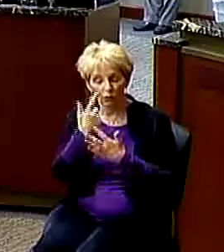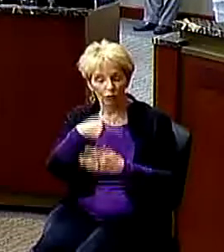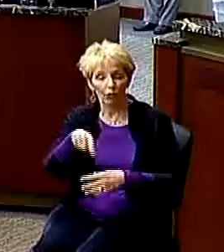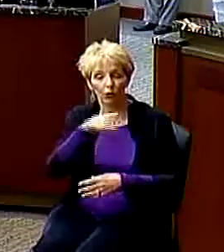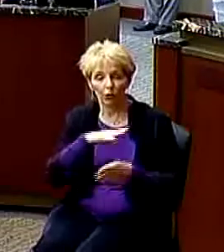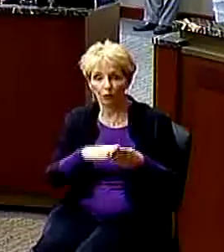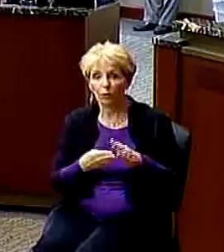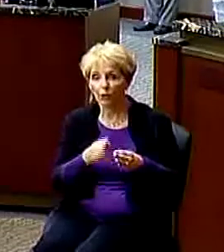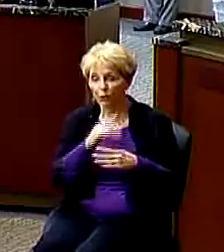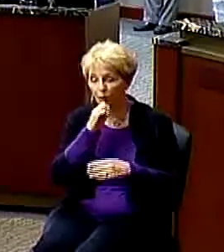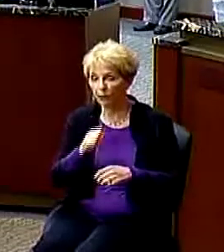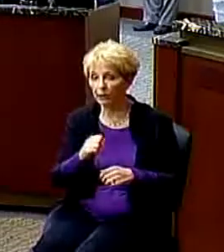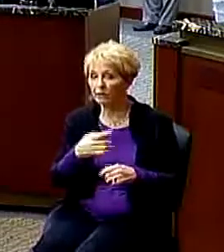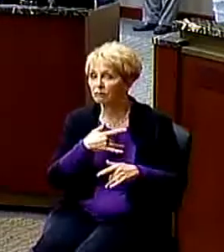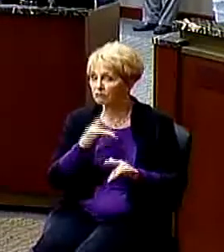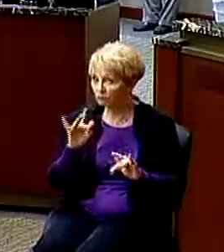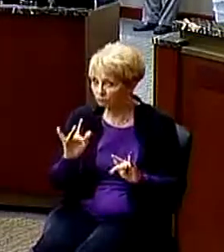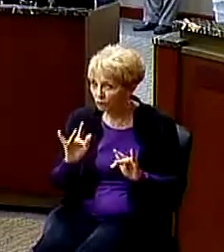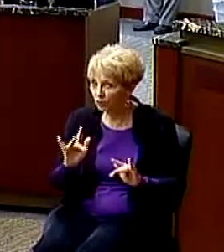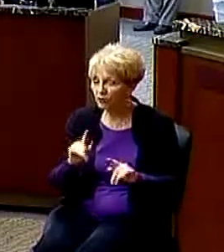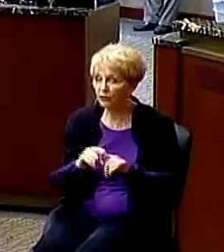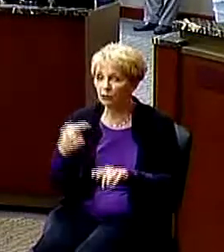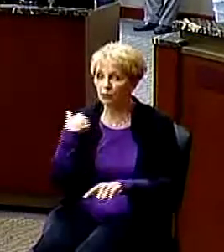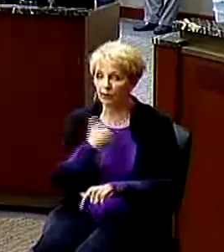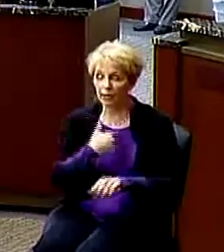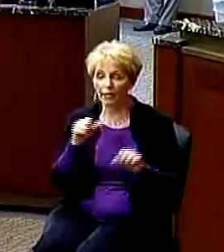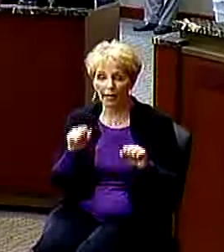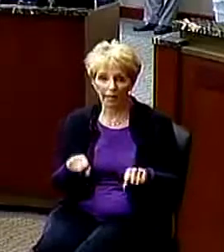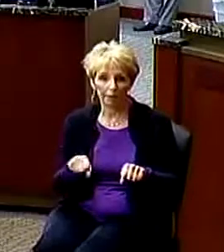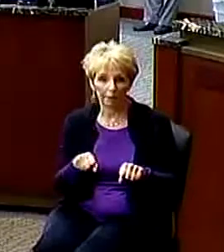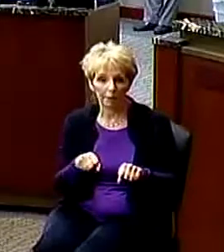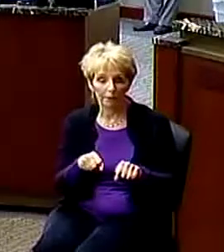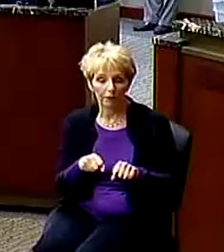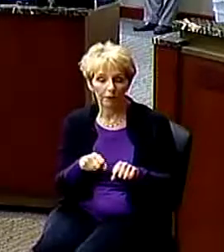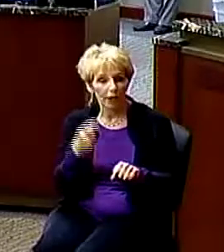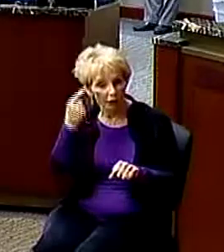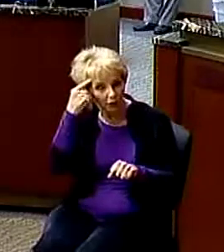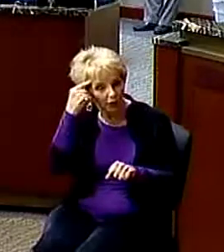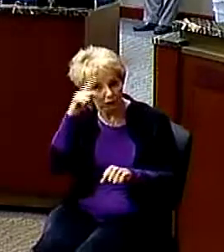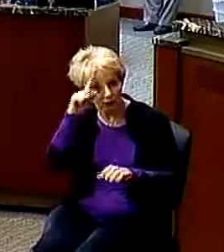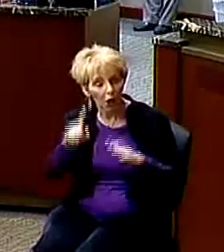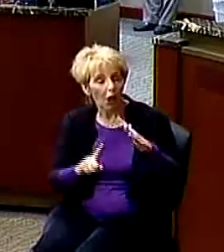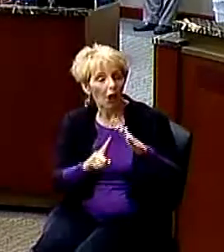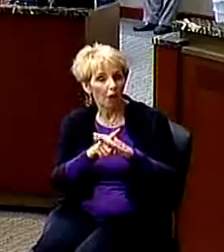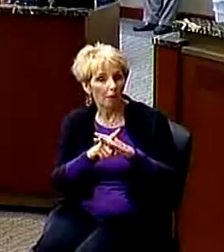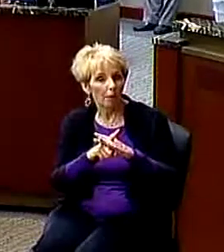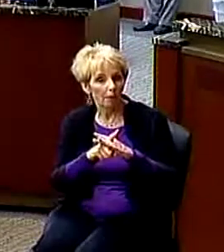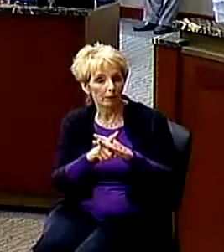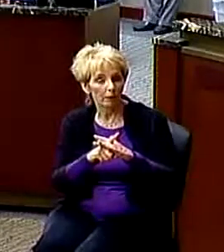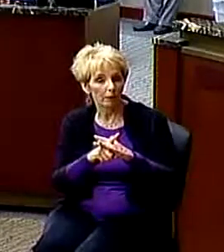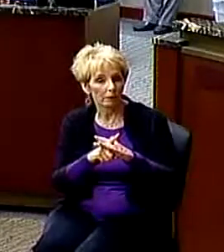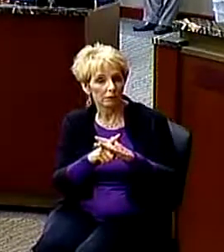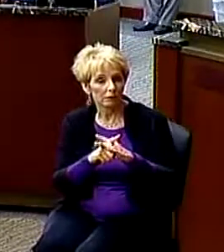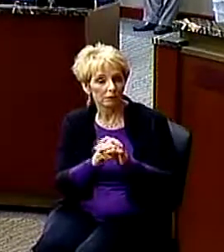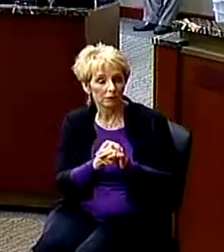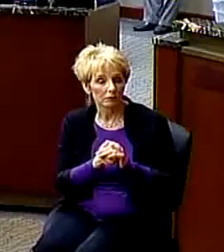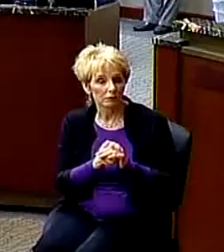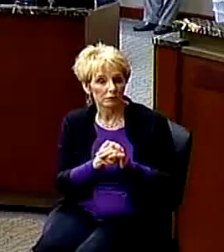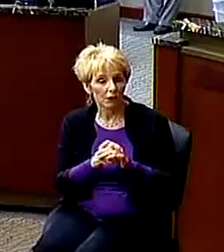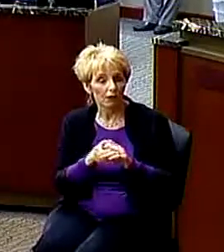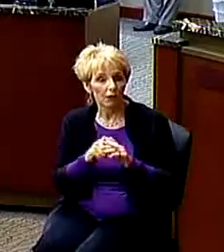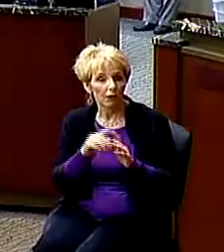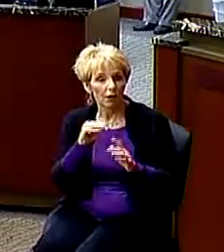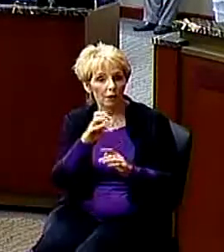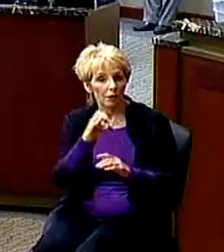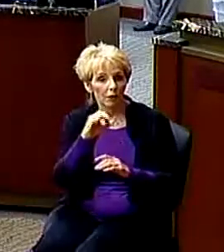well to be as merciful as we possibly can. The thought that comes to my mind is the